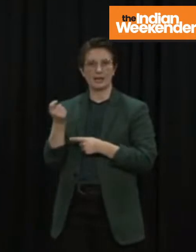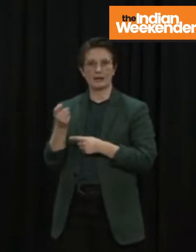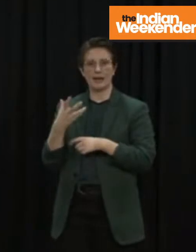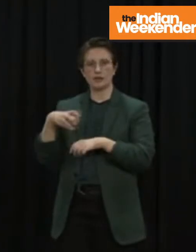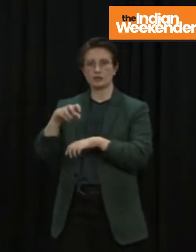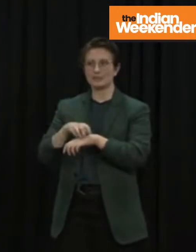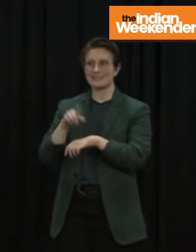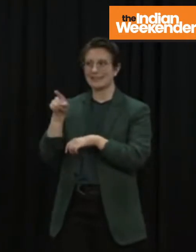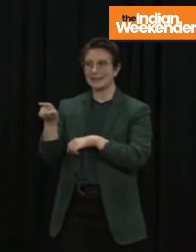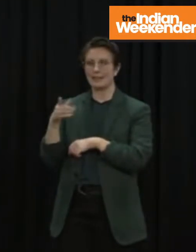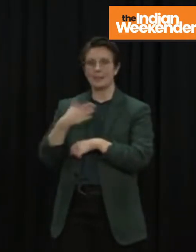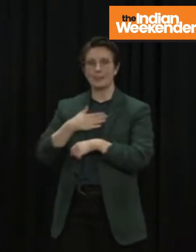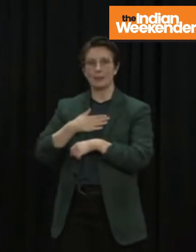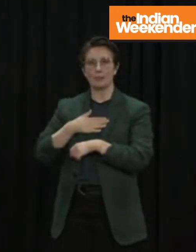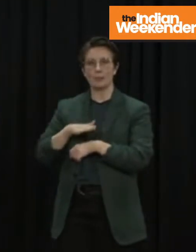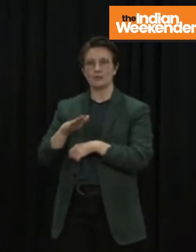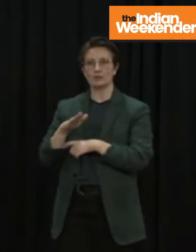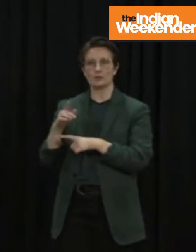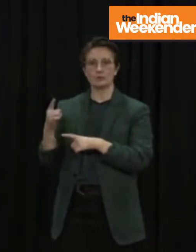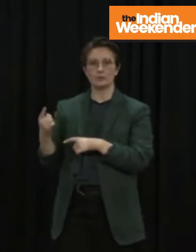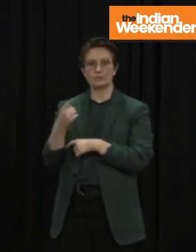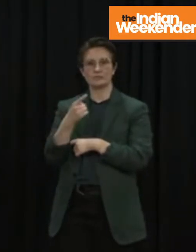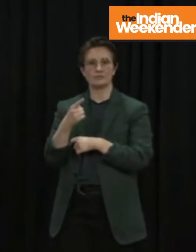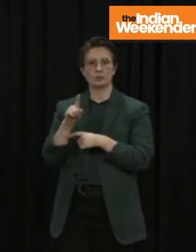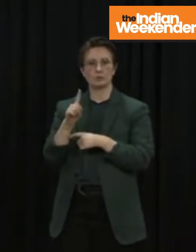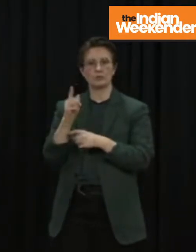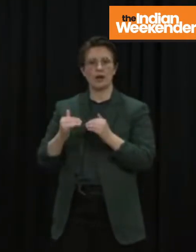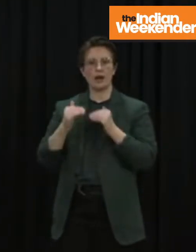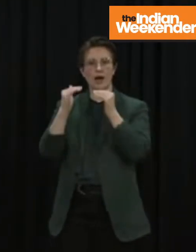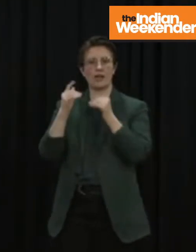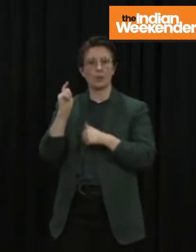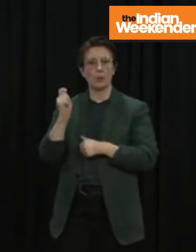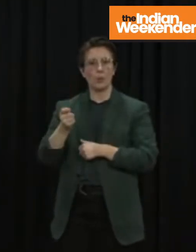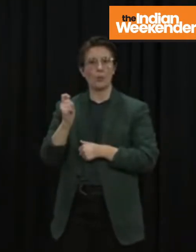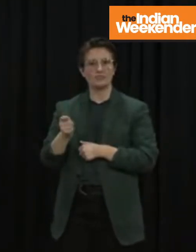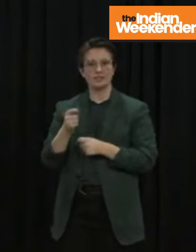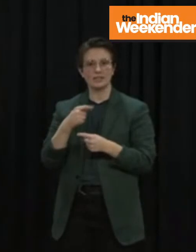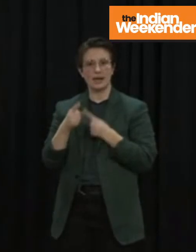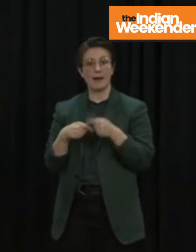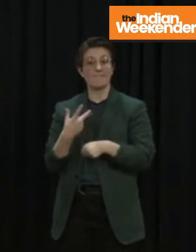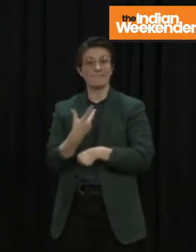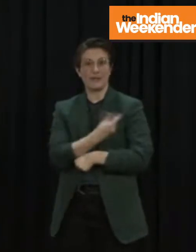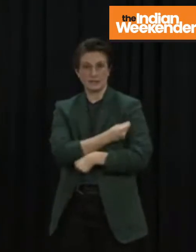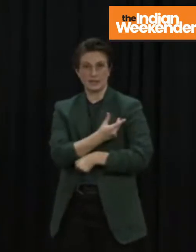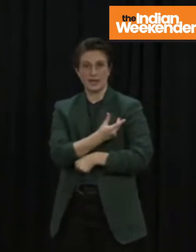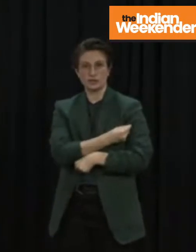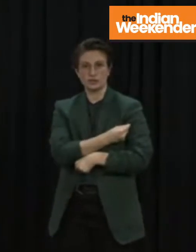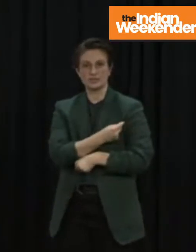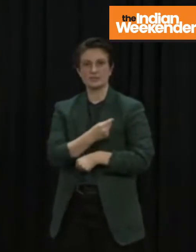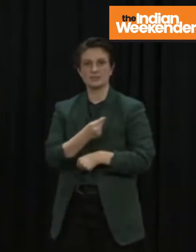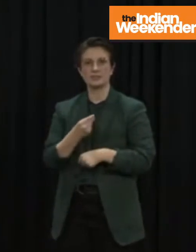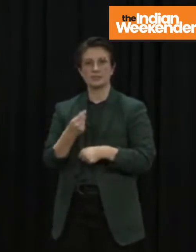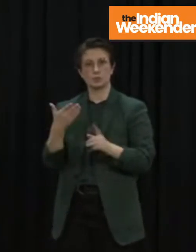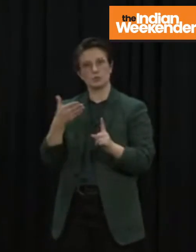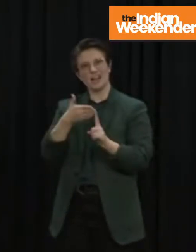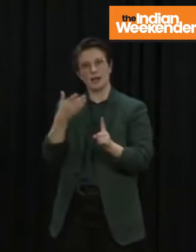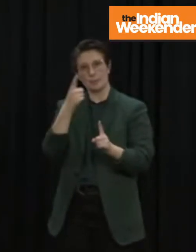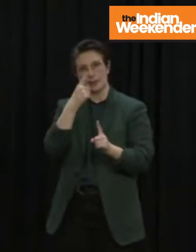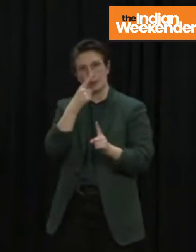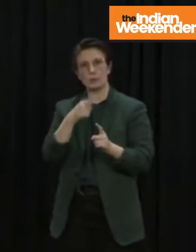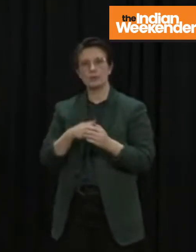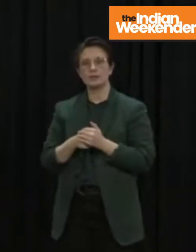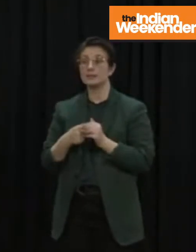target vaccinations and that sort of thing? We're working as hard as we can to make sure that we're providing as much data as we can consistent with privacy